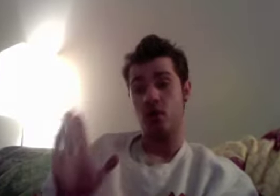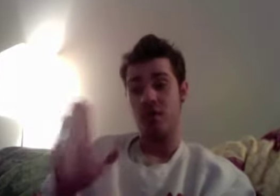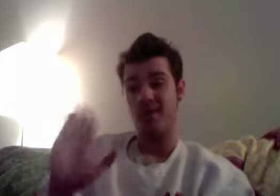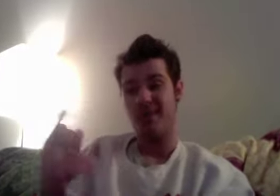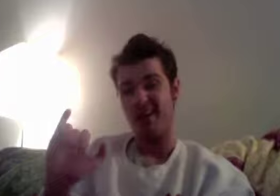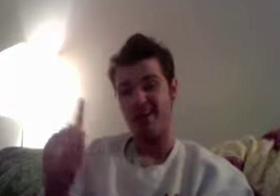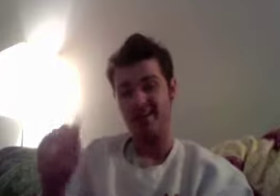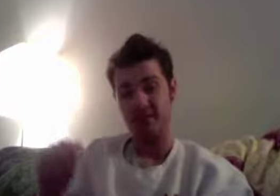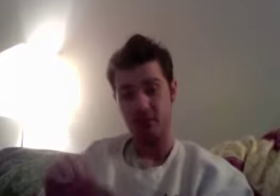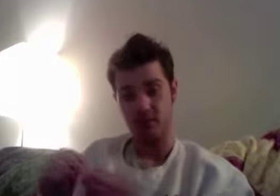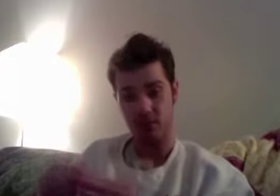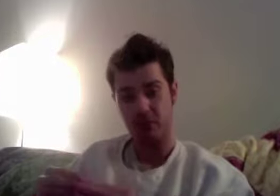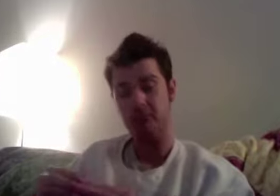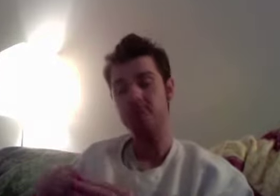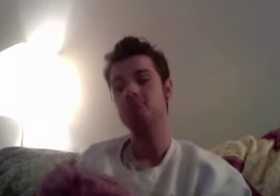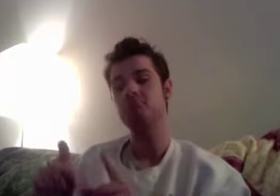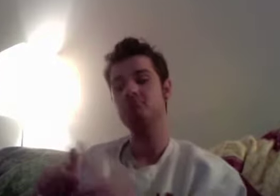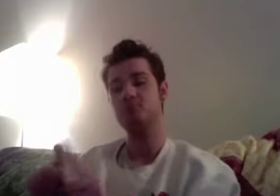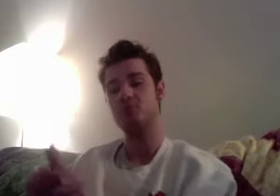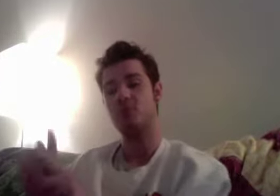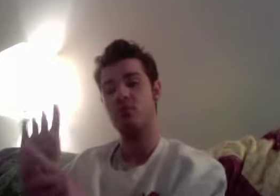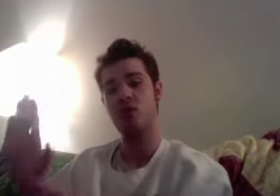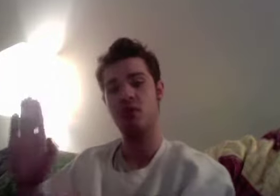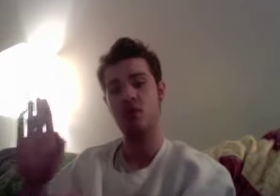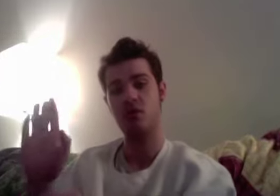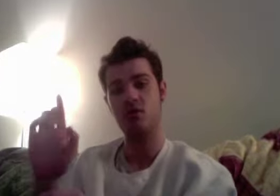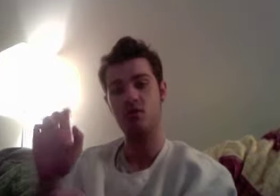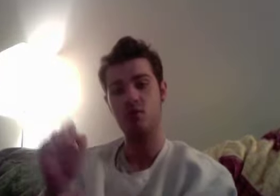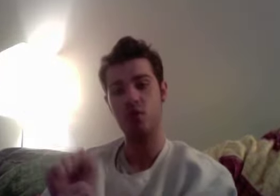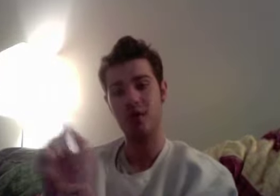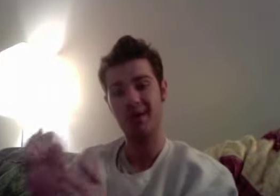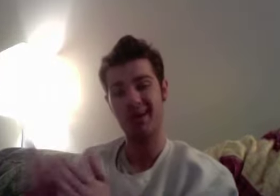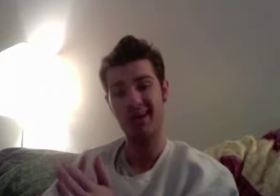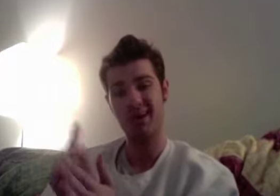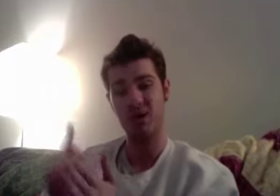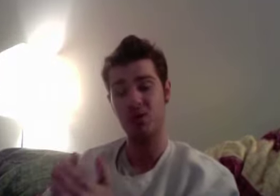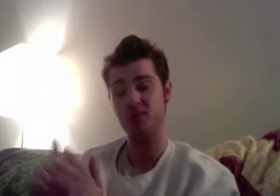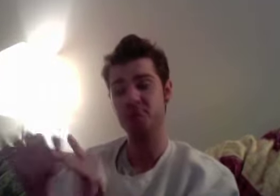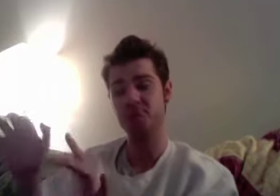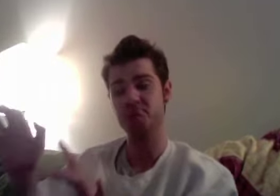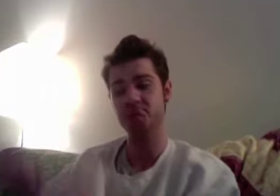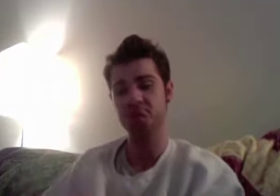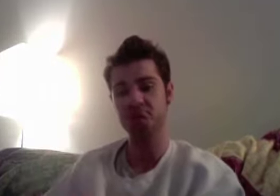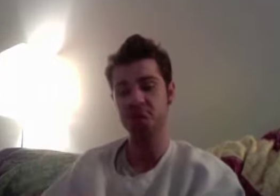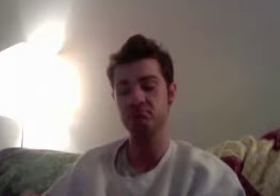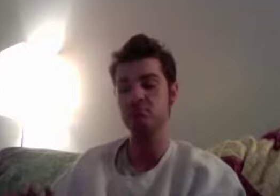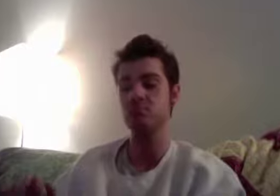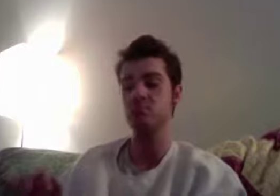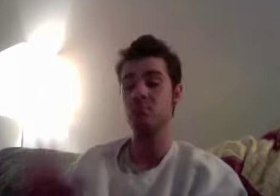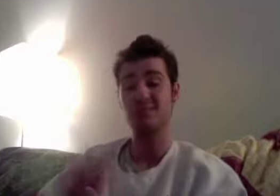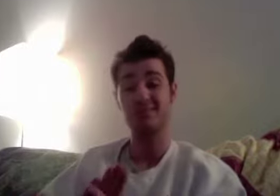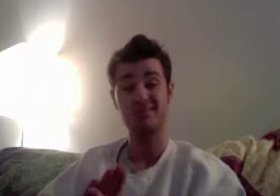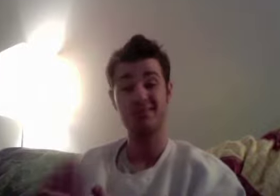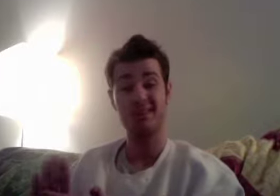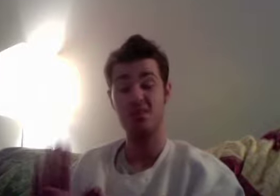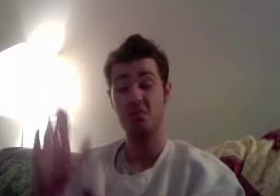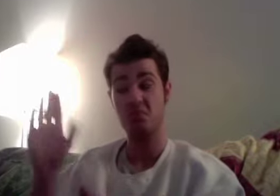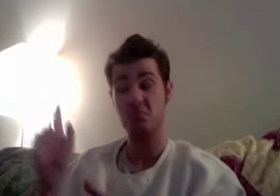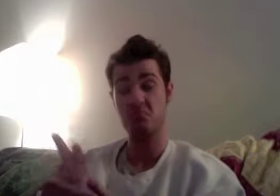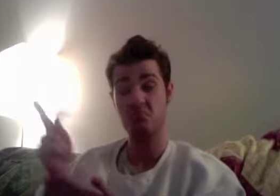what's really nice about the computer programs is that it will automatically do all of the tax work for you. It will do the federal tax, it will do the state